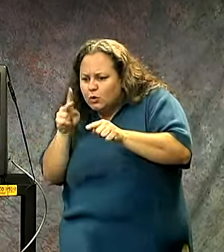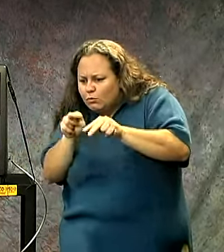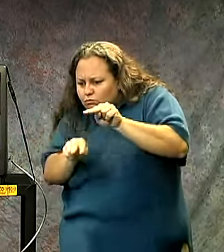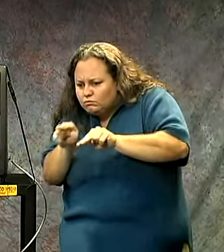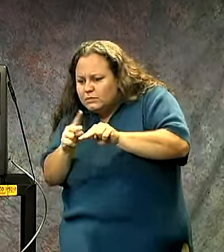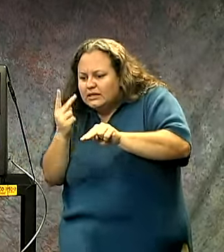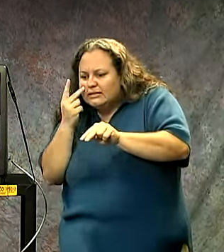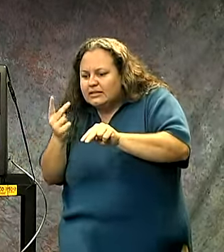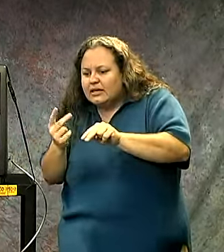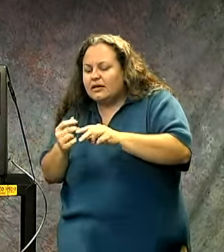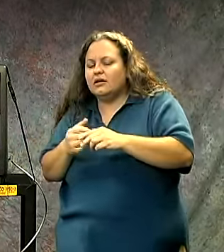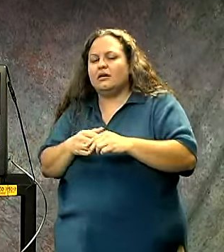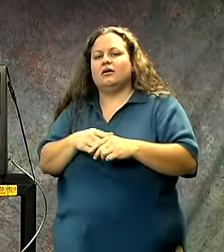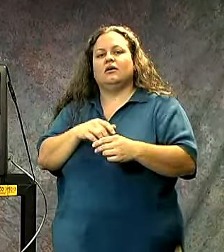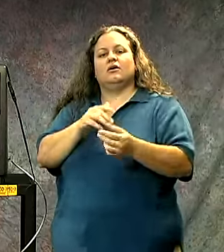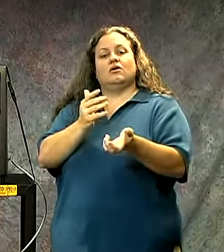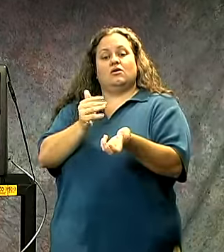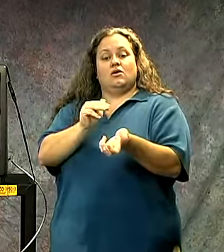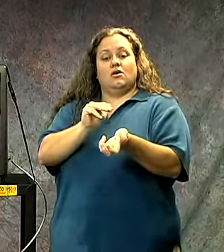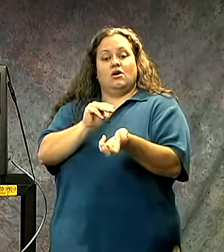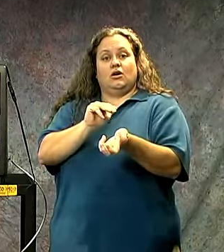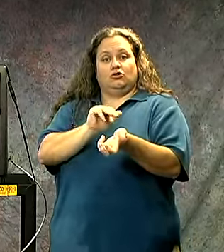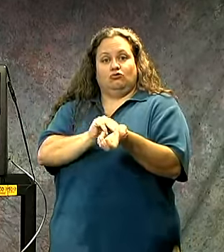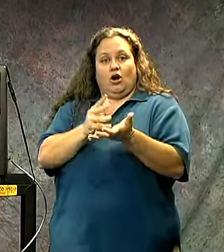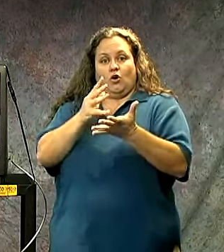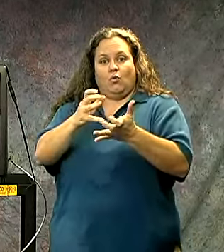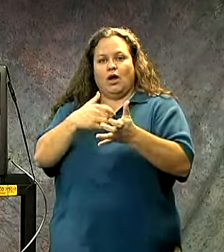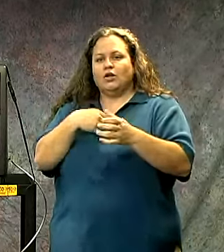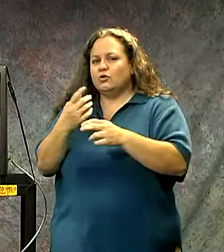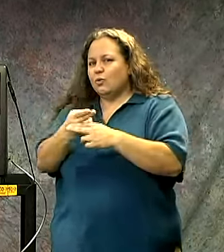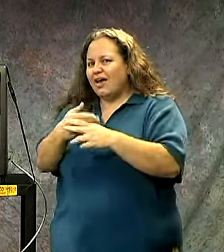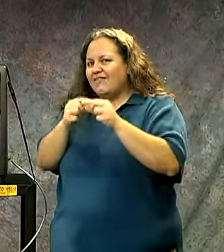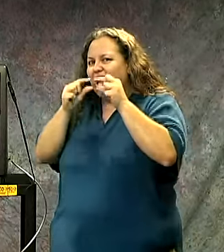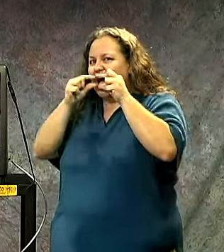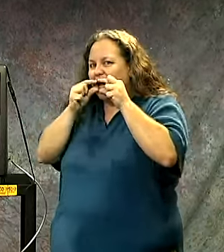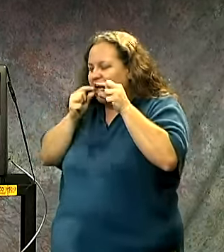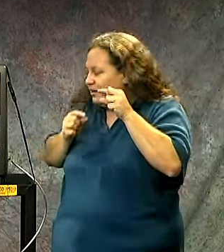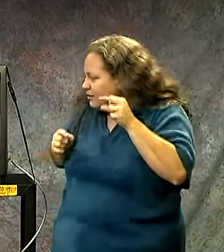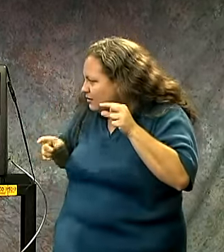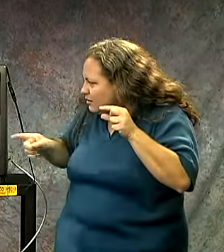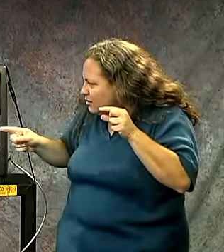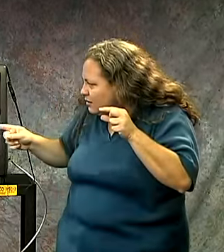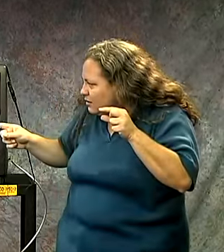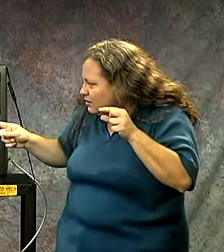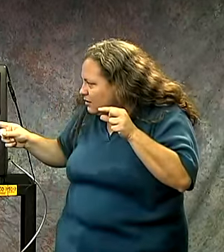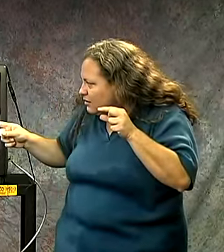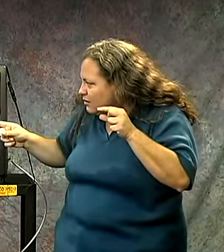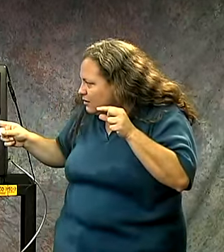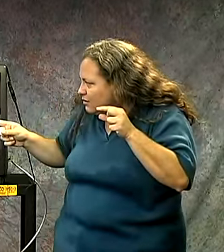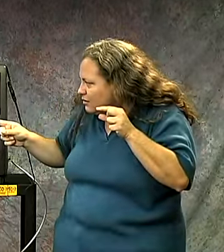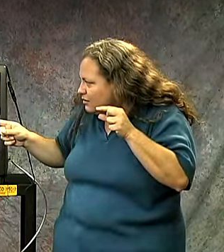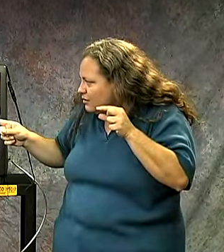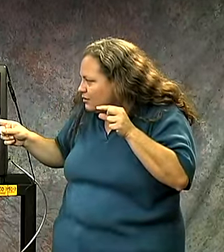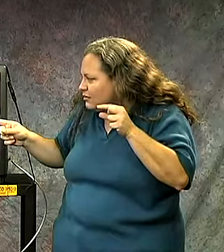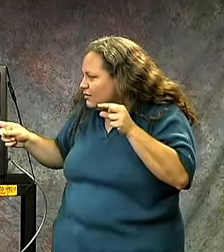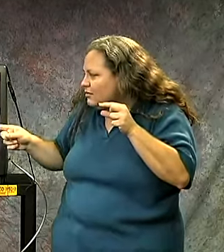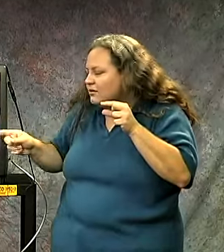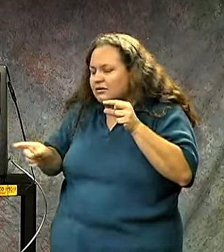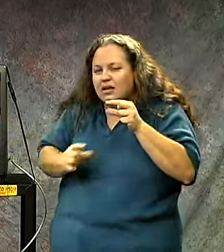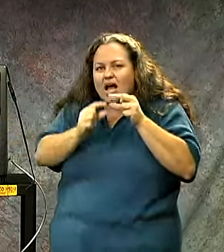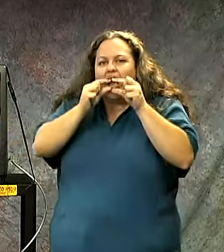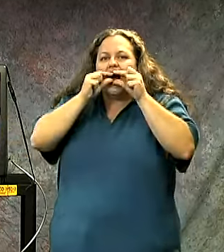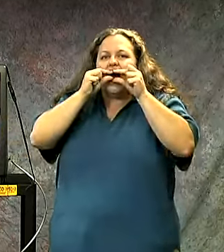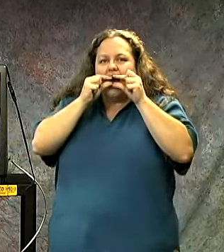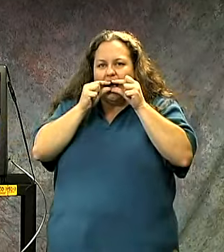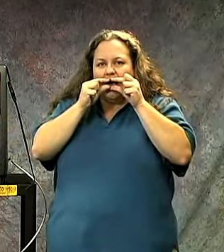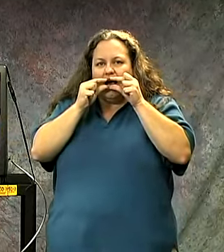you. He will have you insert a small bite block like this into your mouth, which you just gently bite with